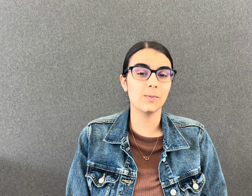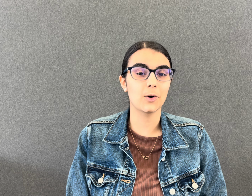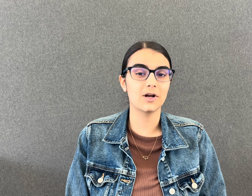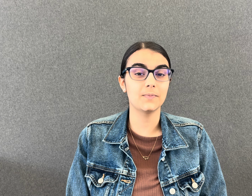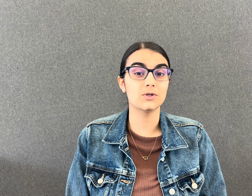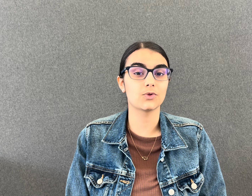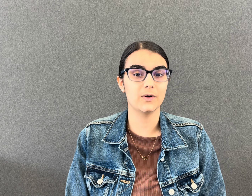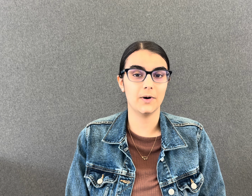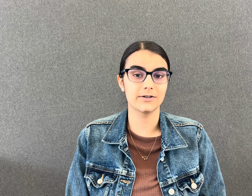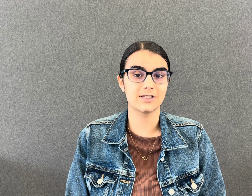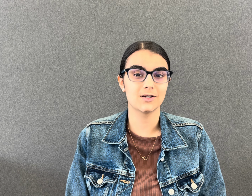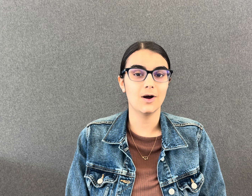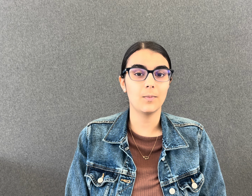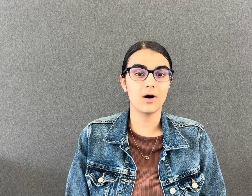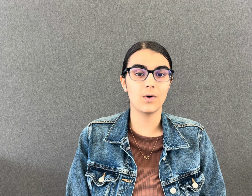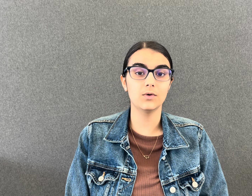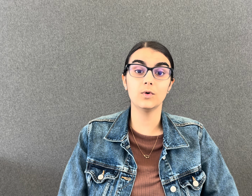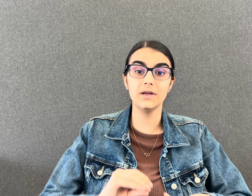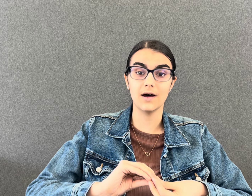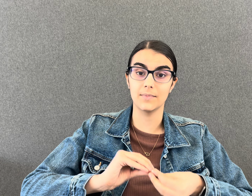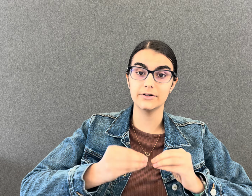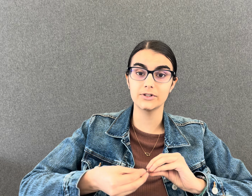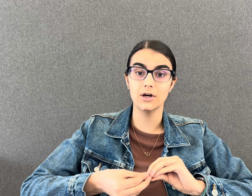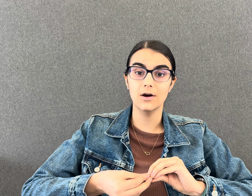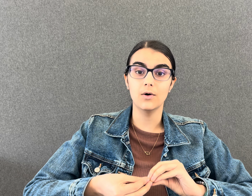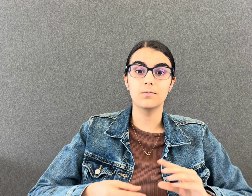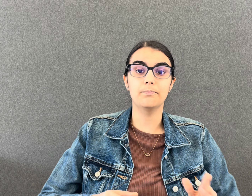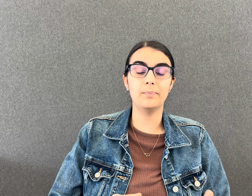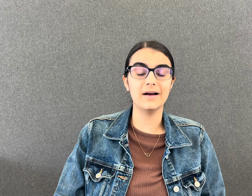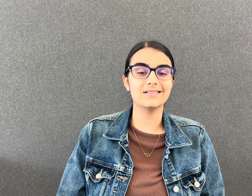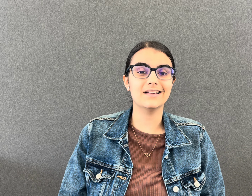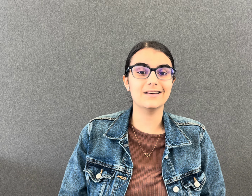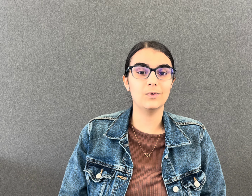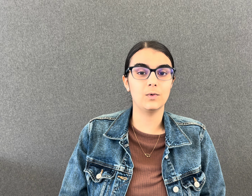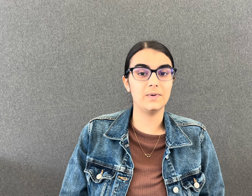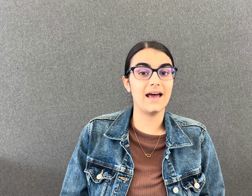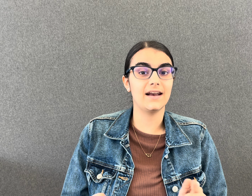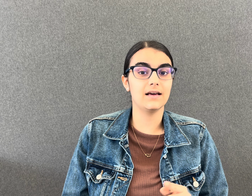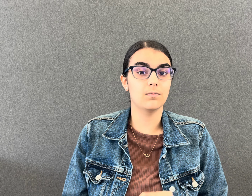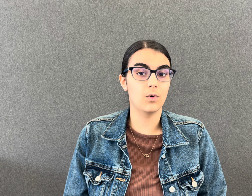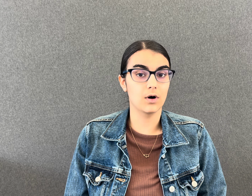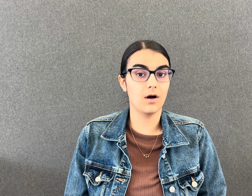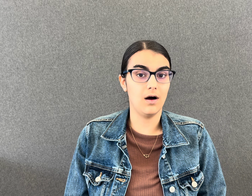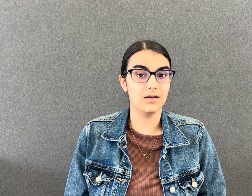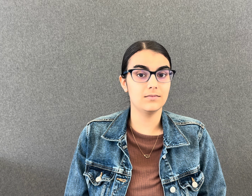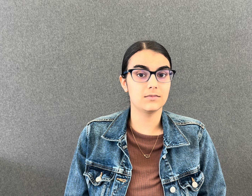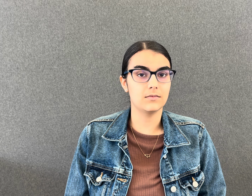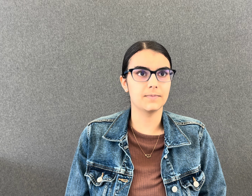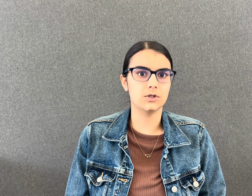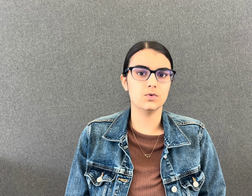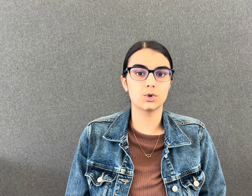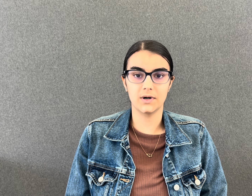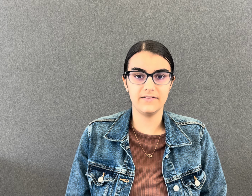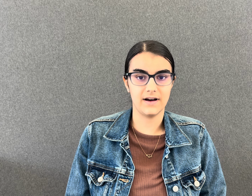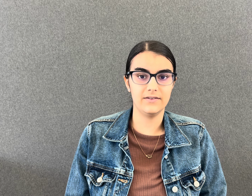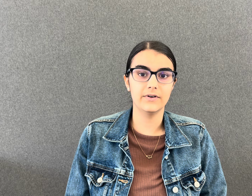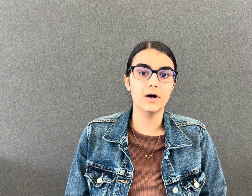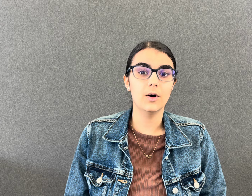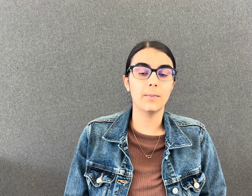broken up into 3 parts. Part 1 will be numbers, but we will be adding more on, up to 25. Part